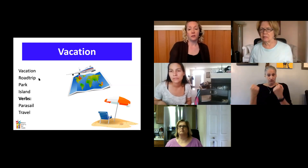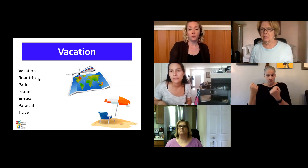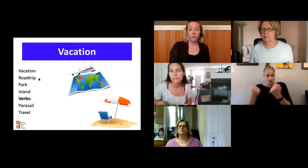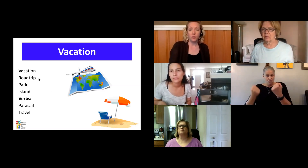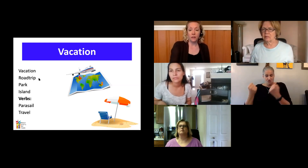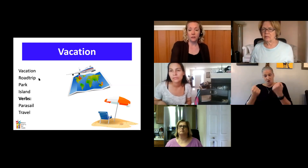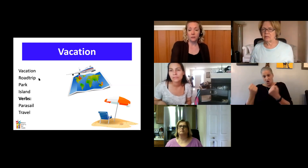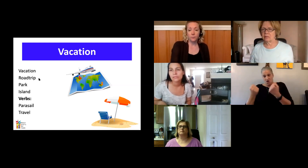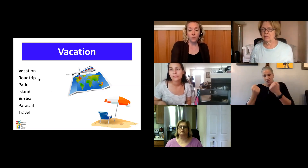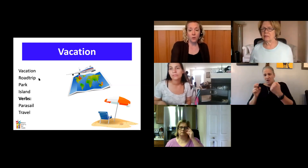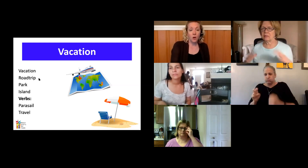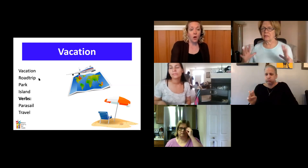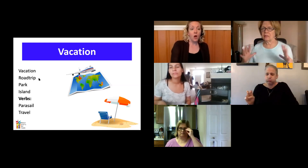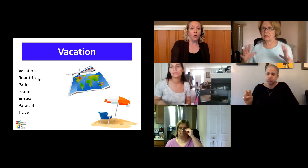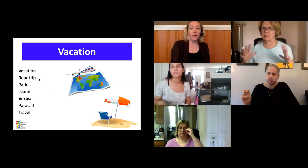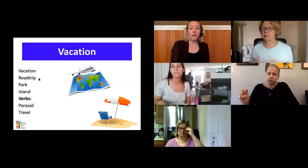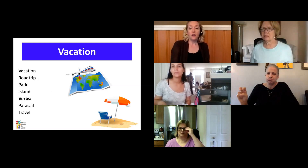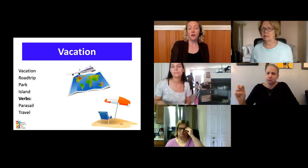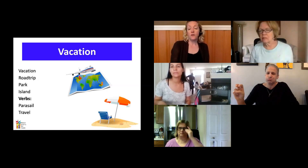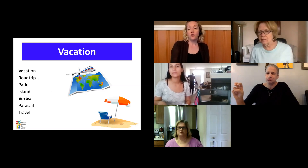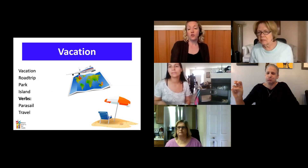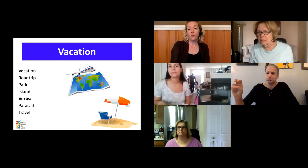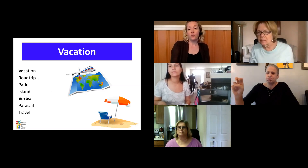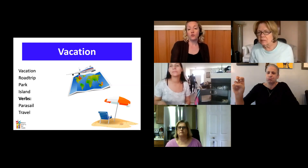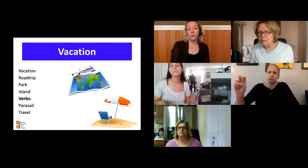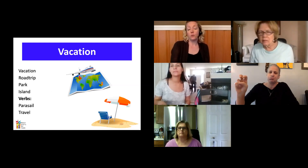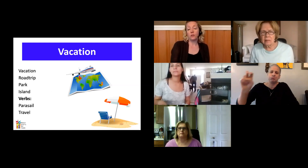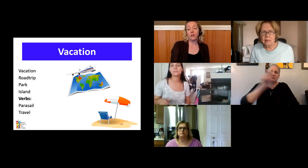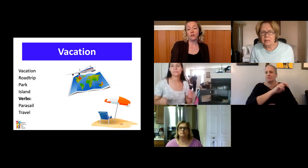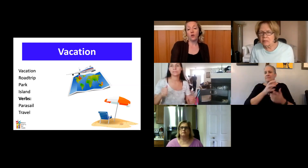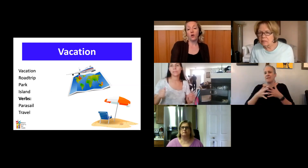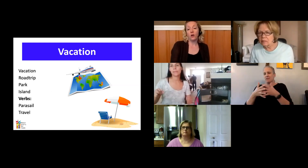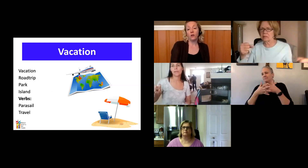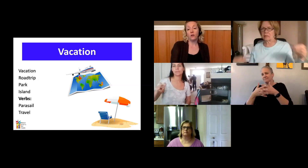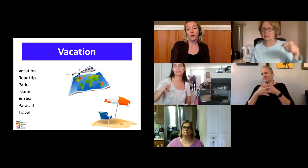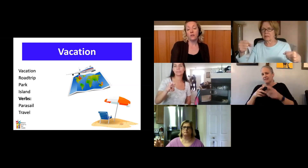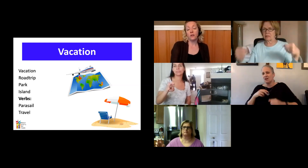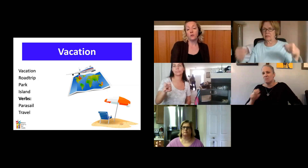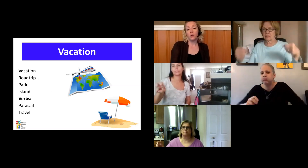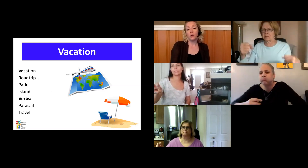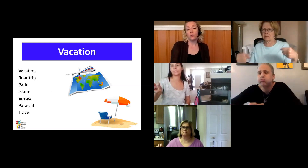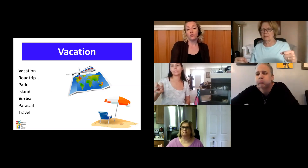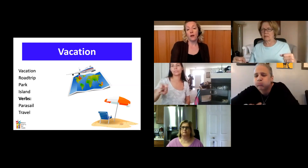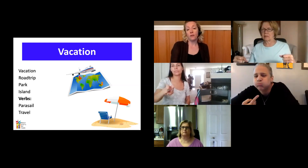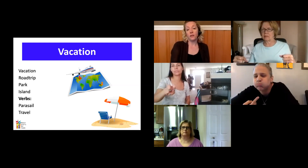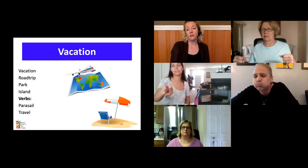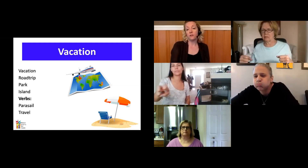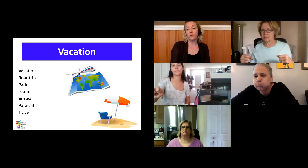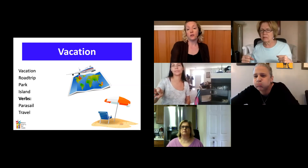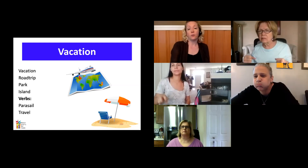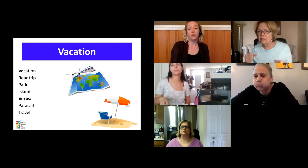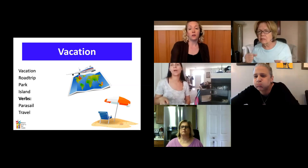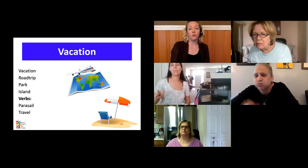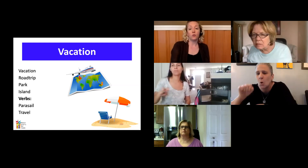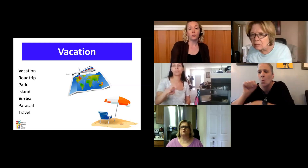hands. Okay, if you took a road trip, you would sign car, and then you would show traveling. Like for example, taking a road